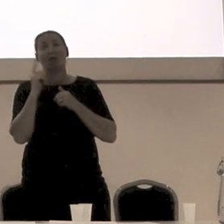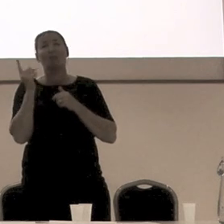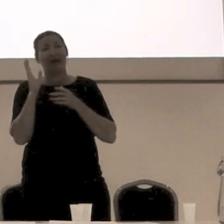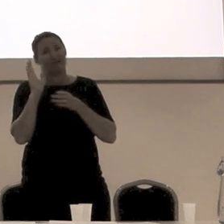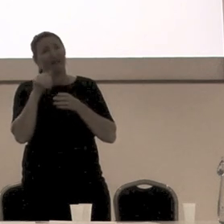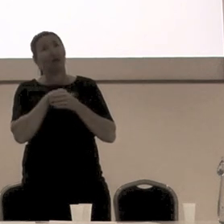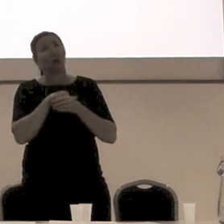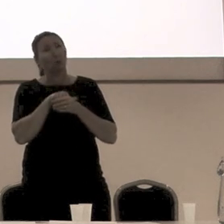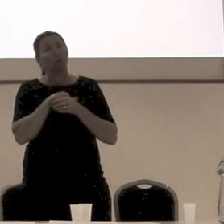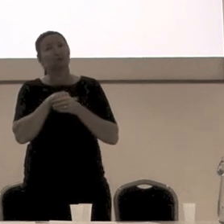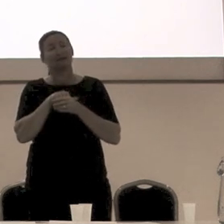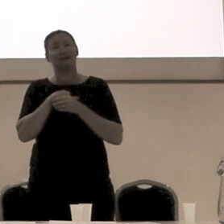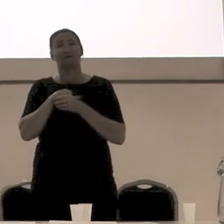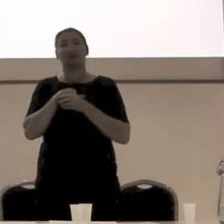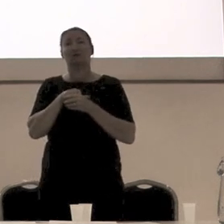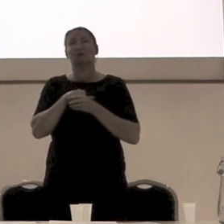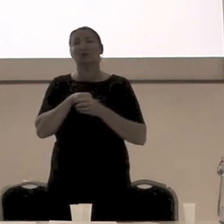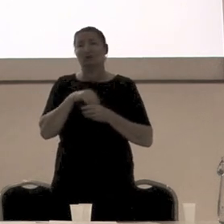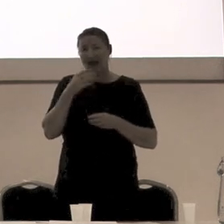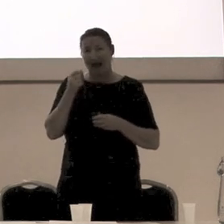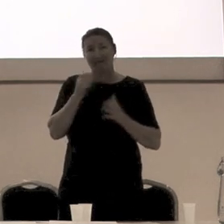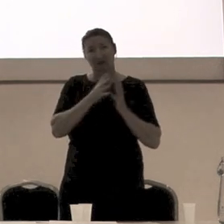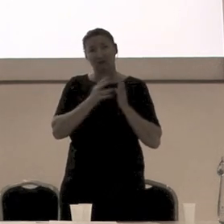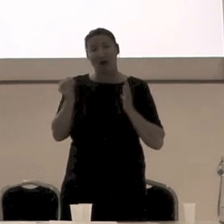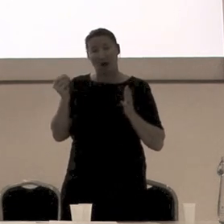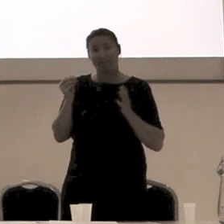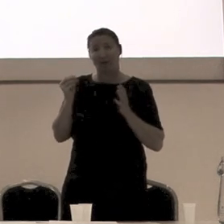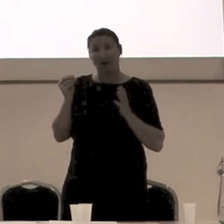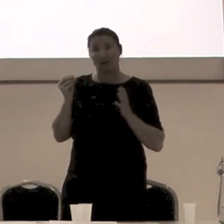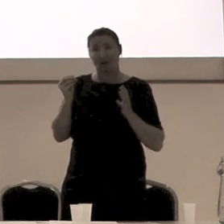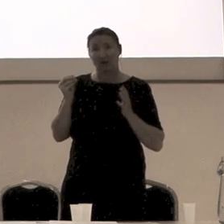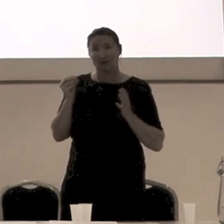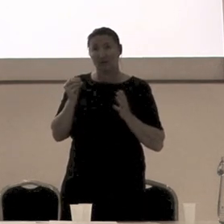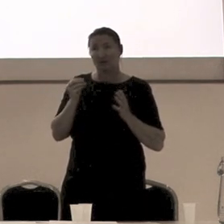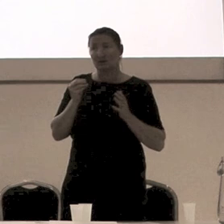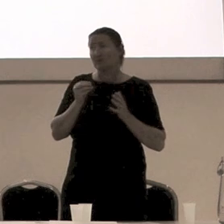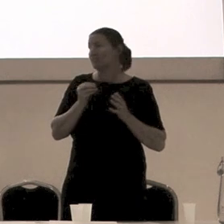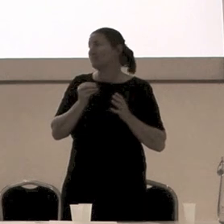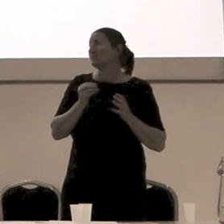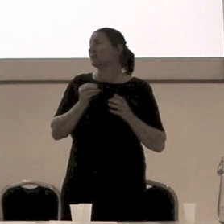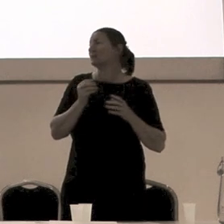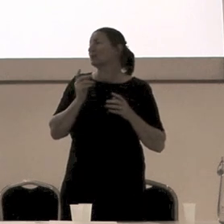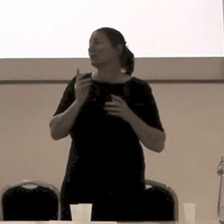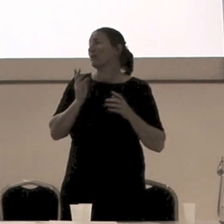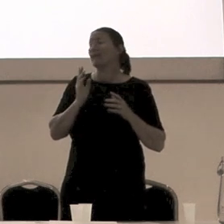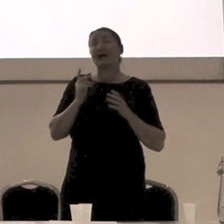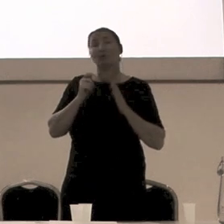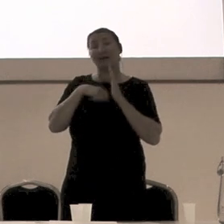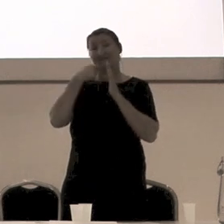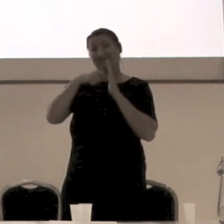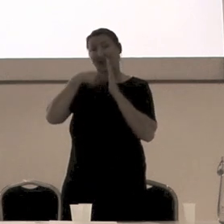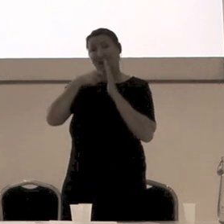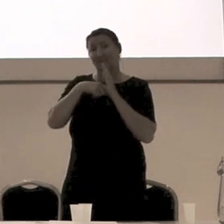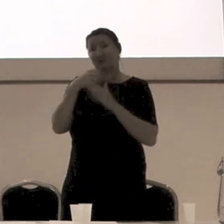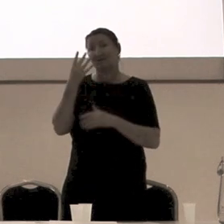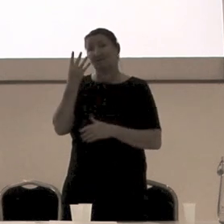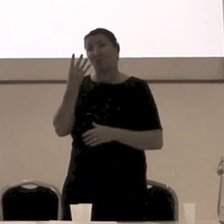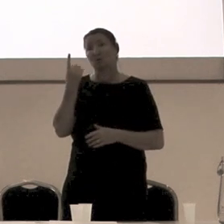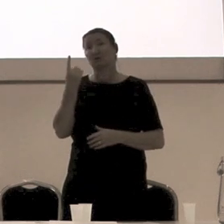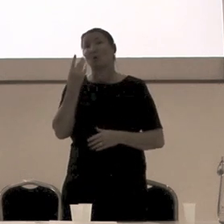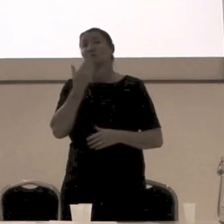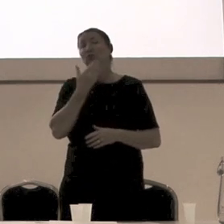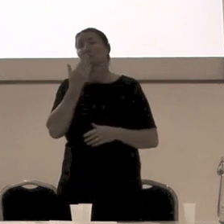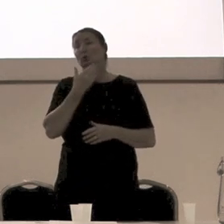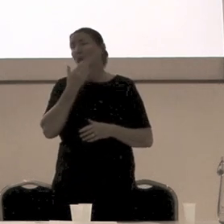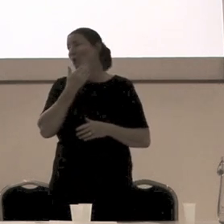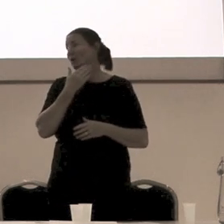doing. So we had a sample based on a much larger group, and we actually went around and filmed in 41 of those schools. It's still